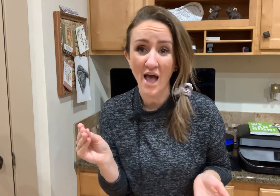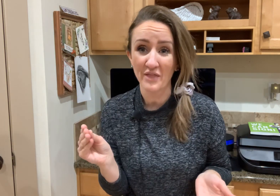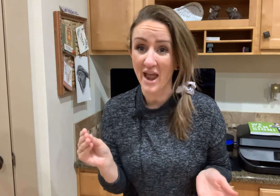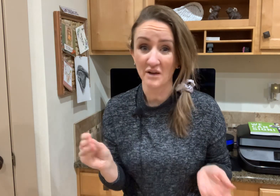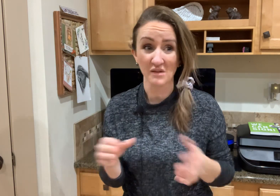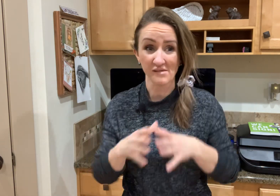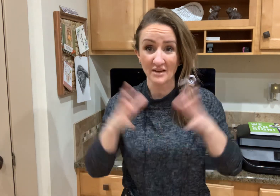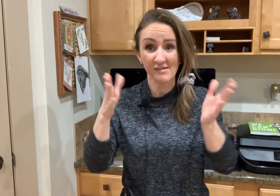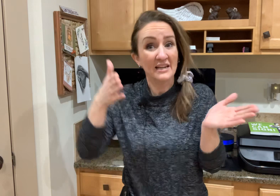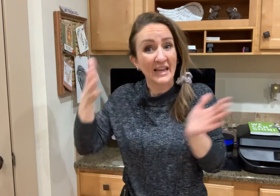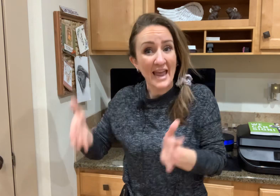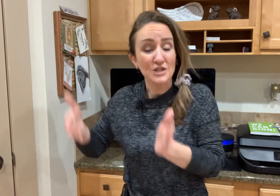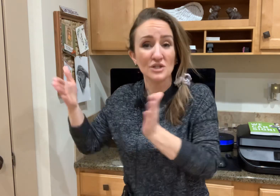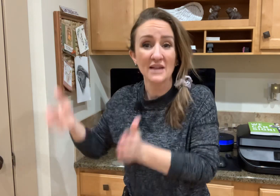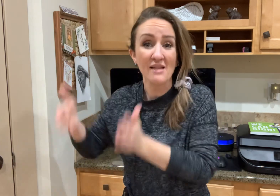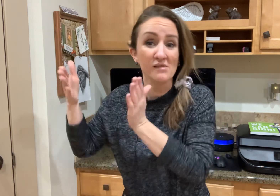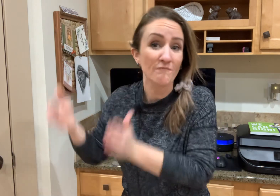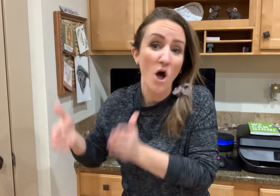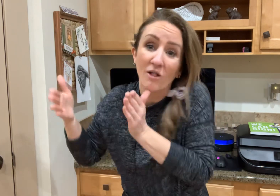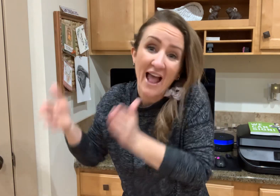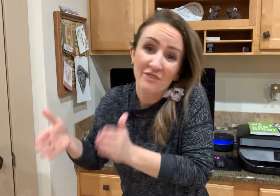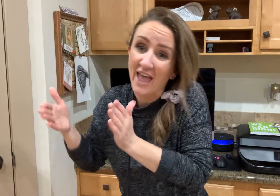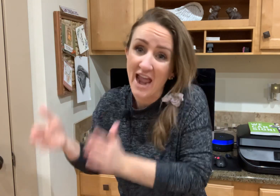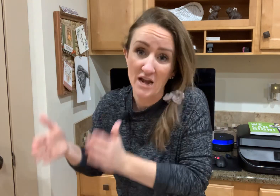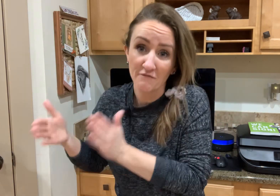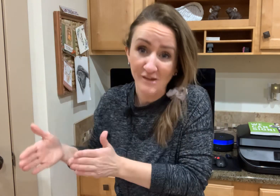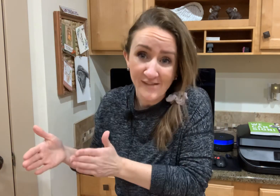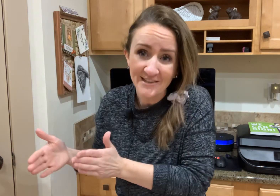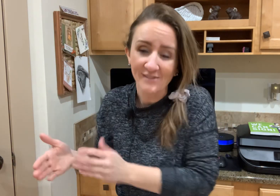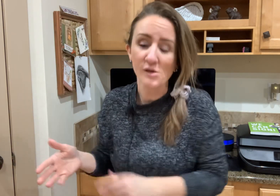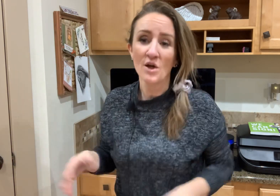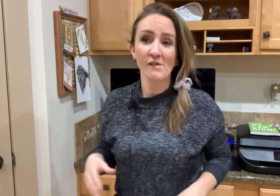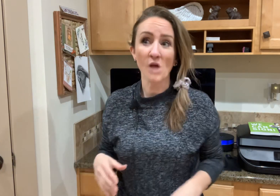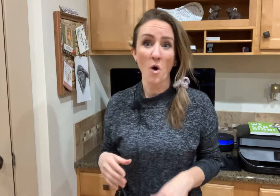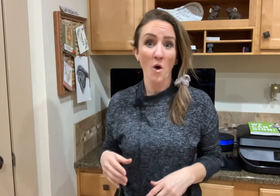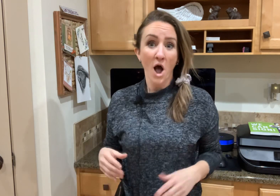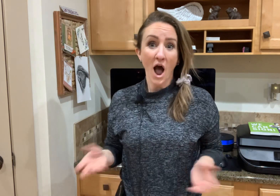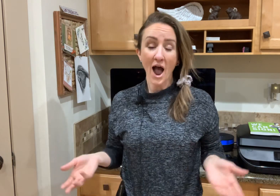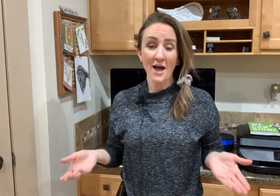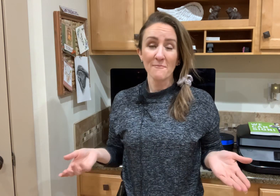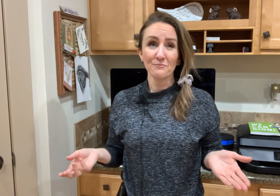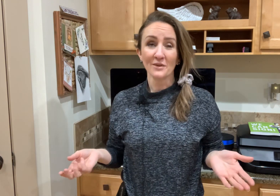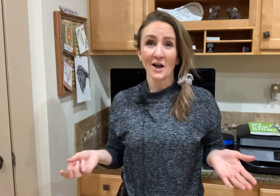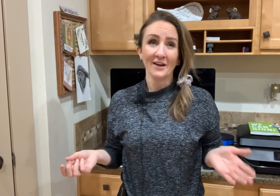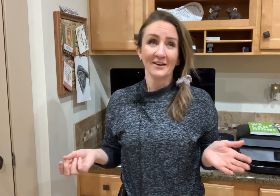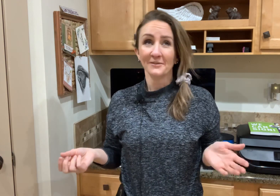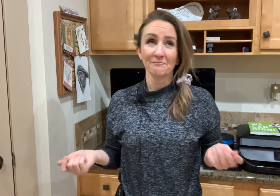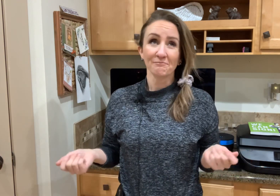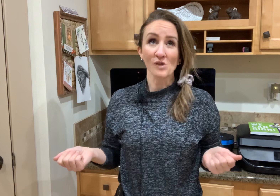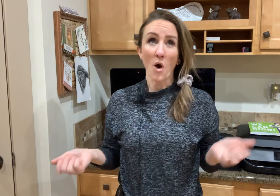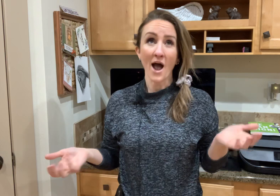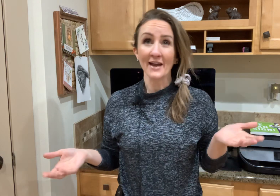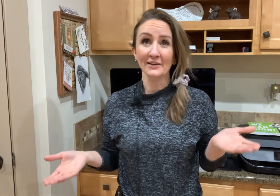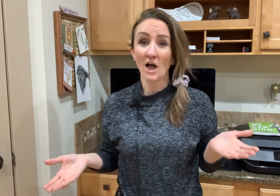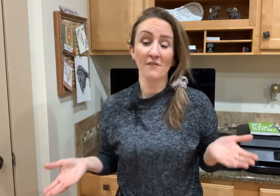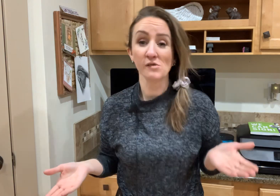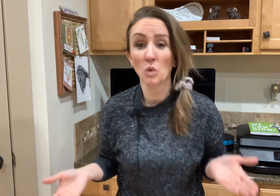the end of the sentence. Negation tends to fall at the end of the sentence. So I love